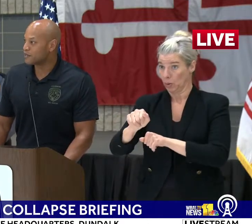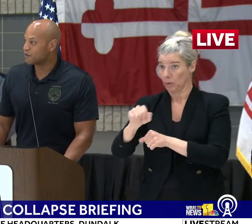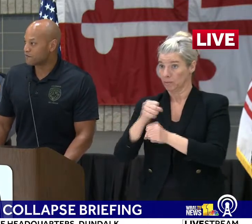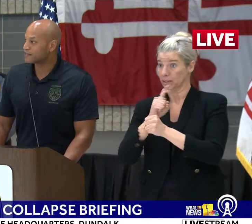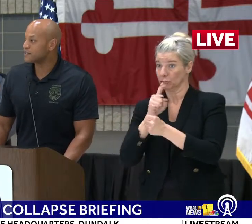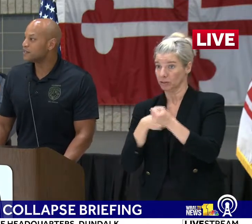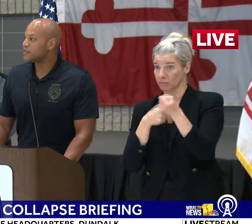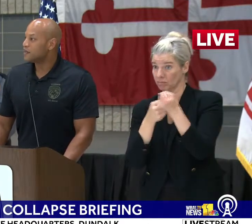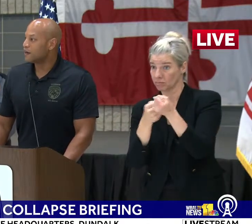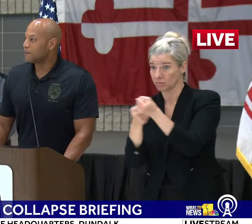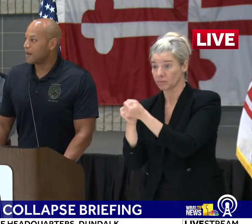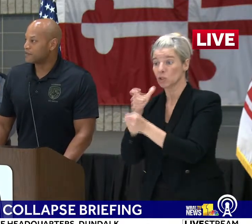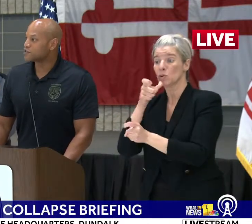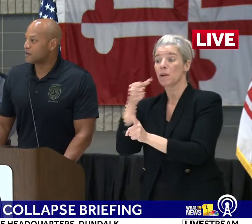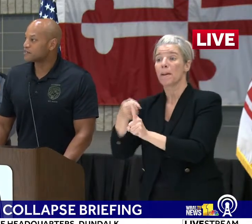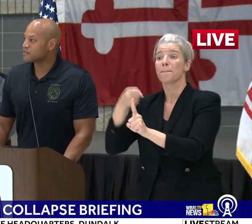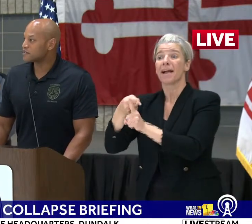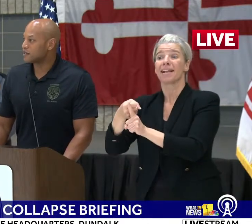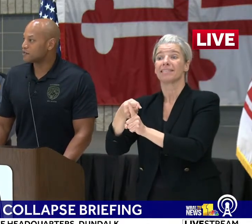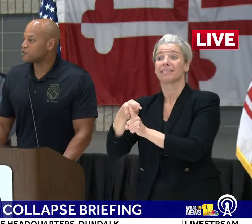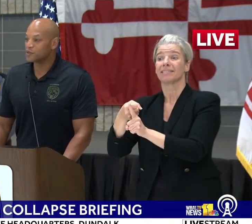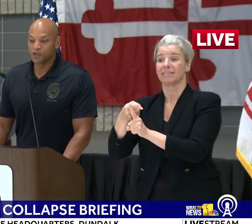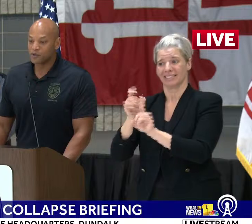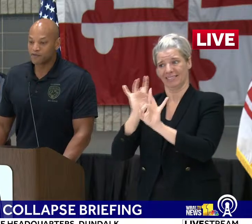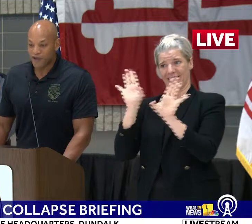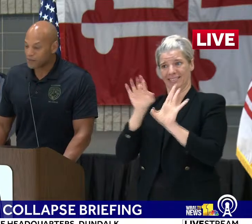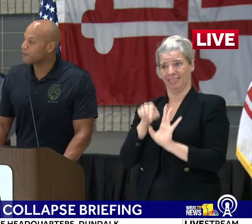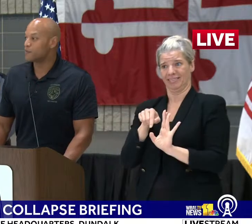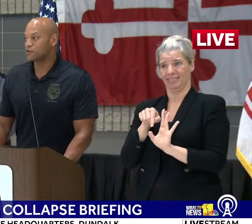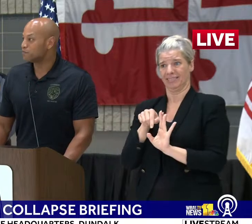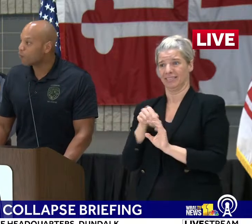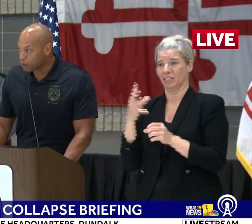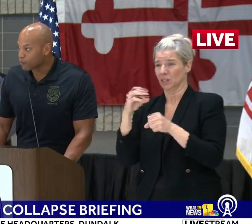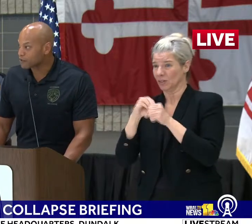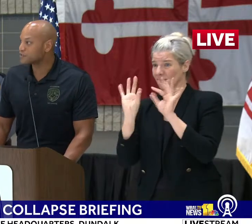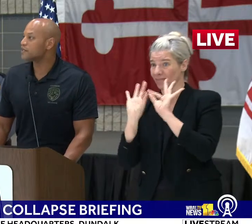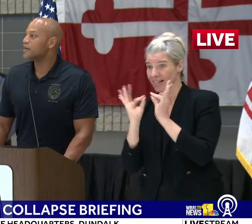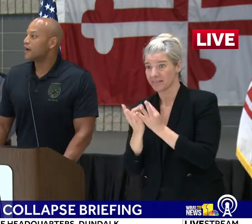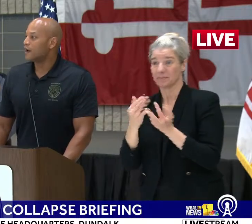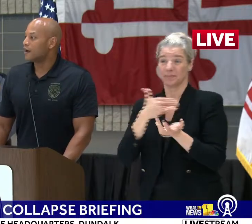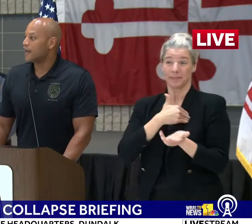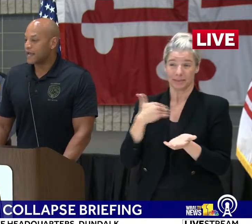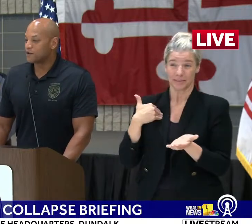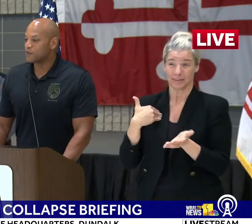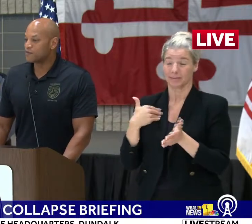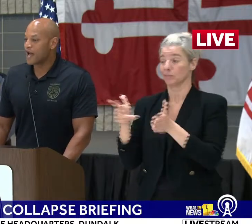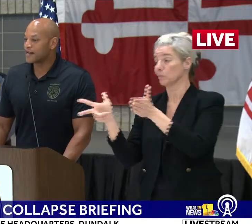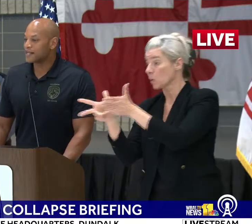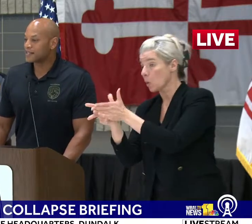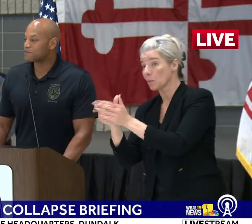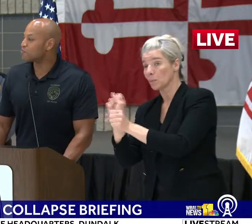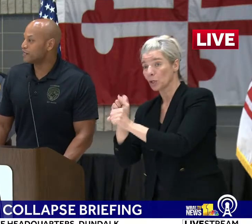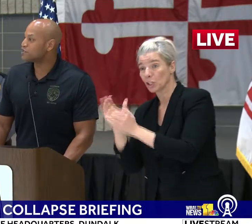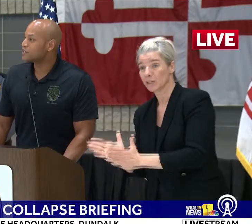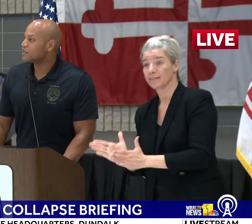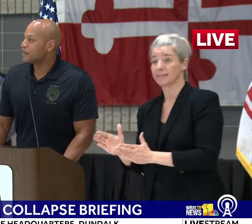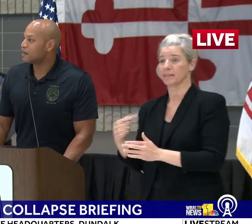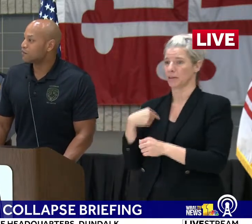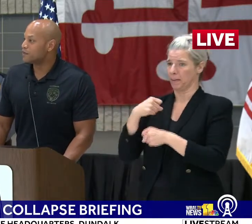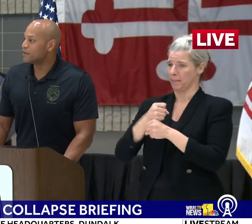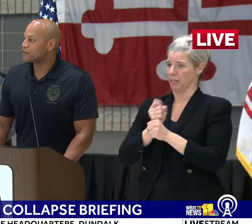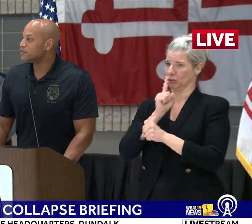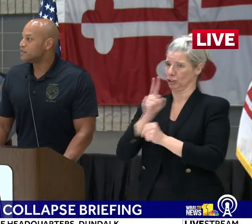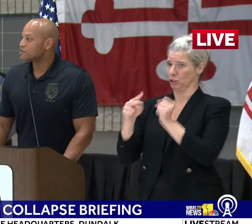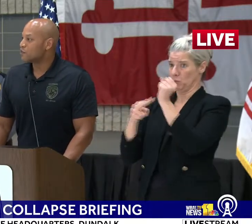supporting those who have been affected by this crisis, to include family members and port workers, and we've got to get this